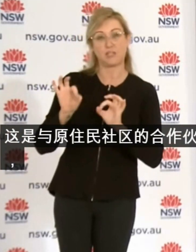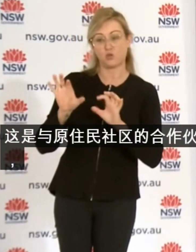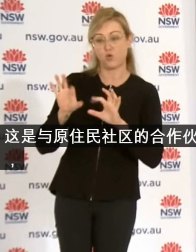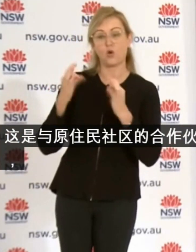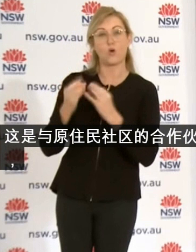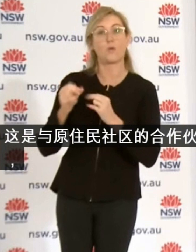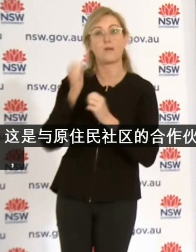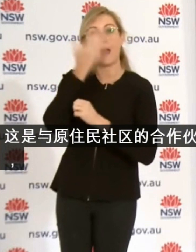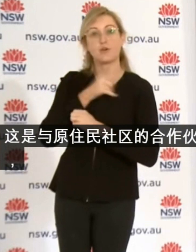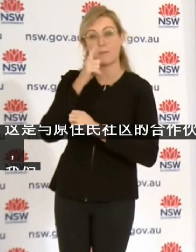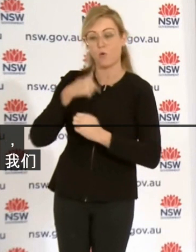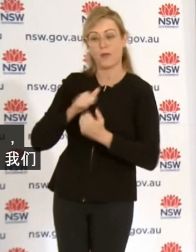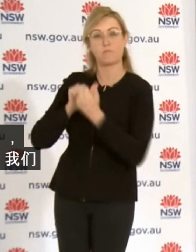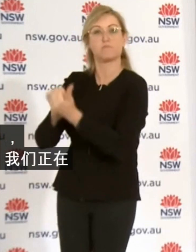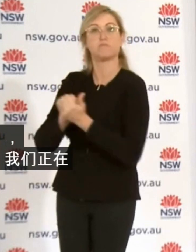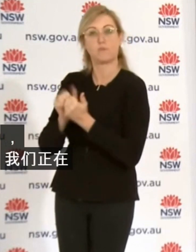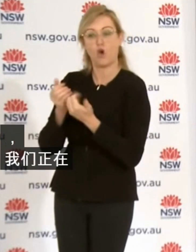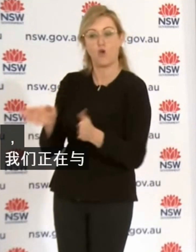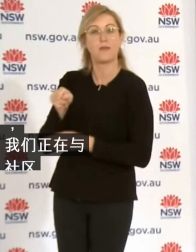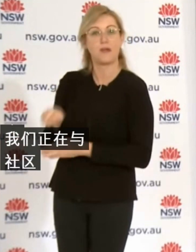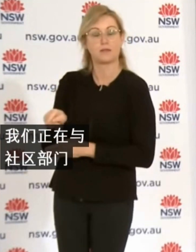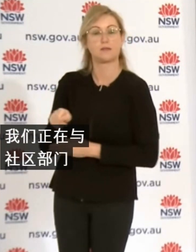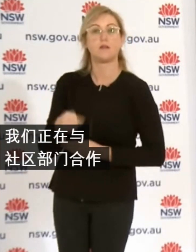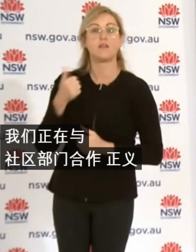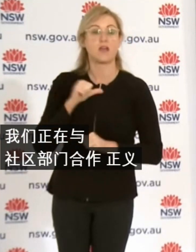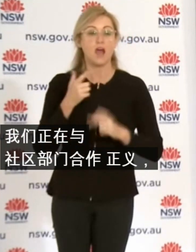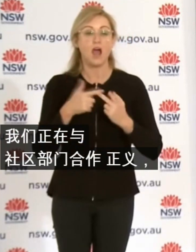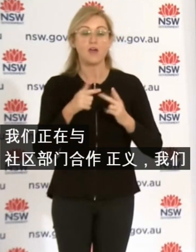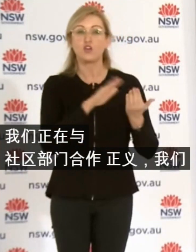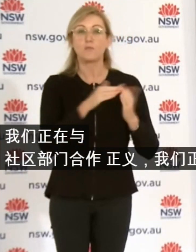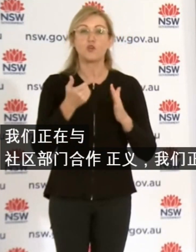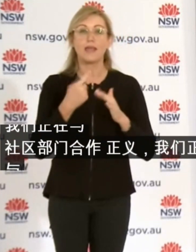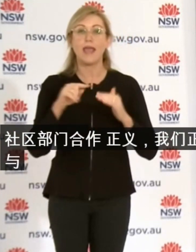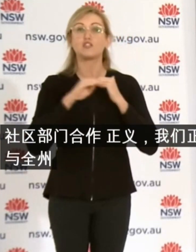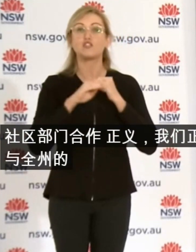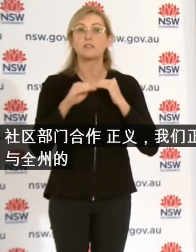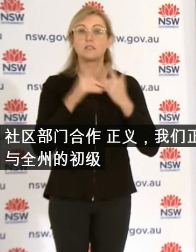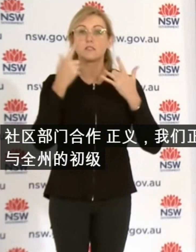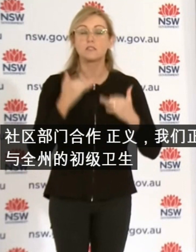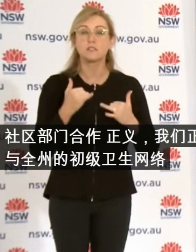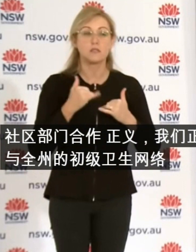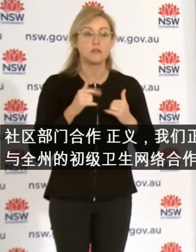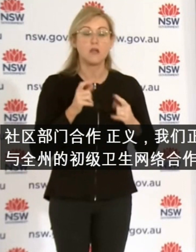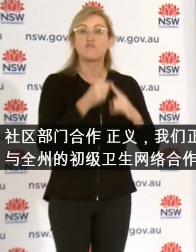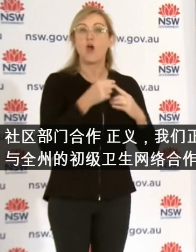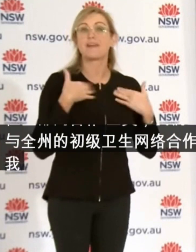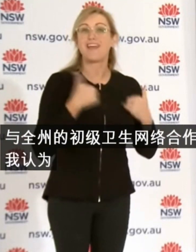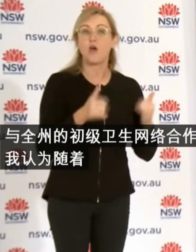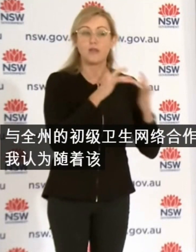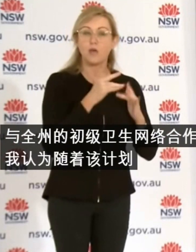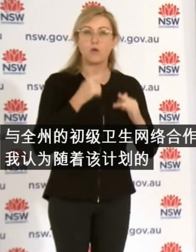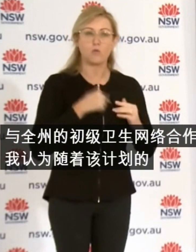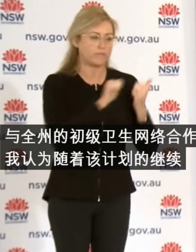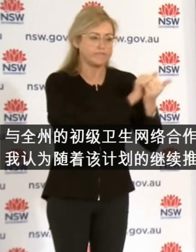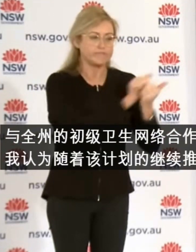Aboriginal community there. We're working with the Department of Communities and Justice. We're working with Primary Health Networks. So right across